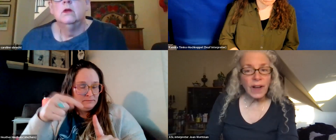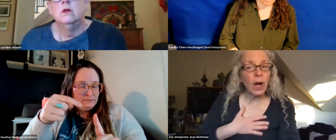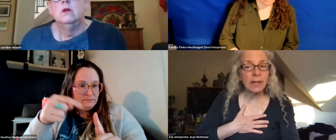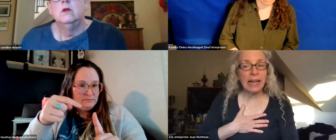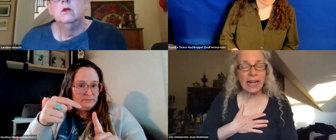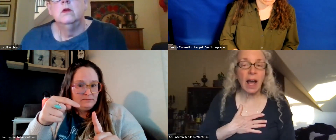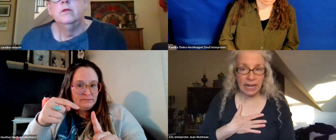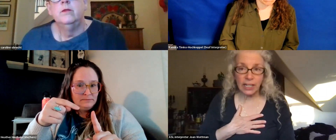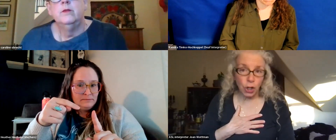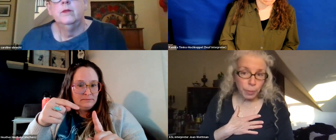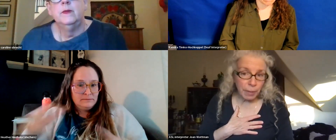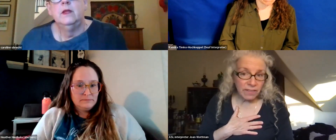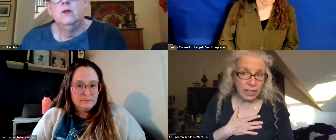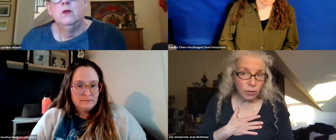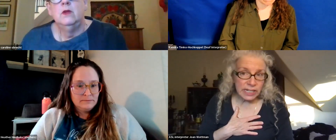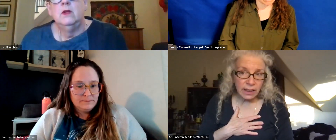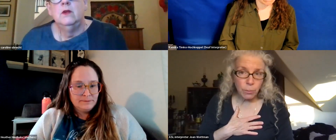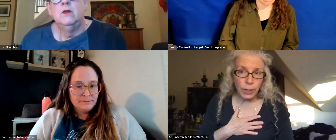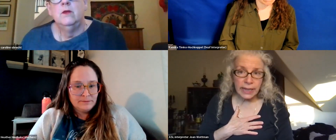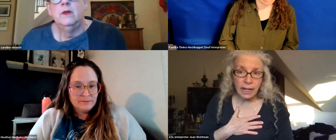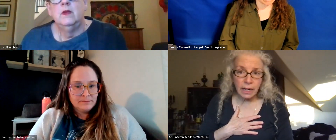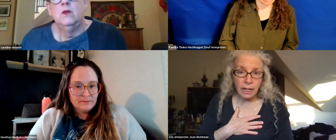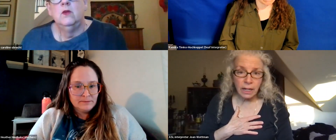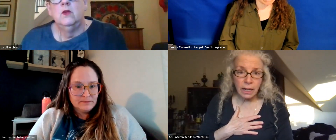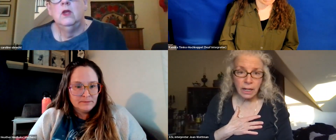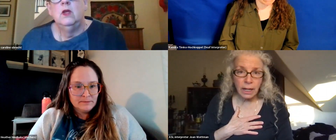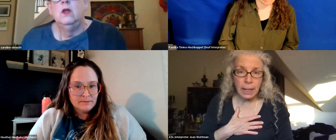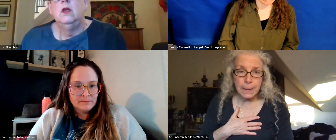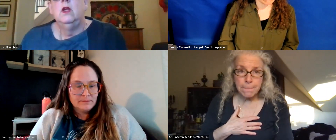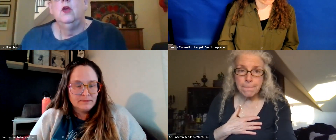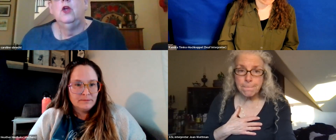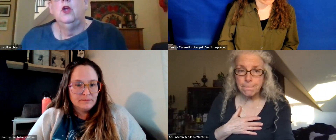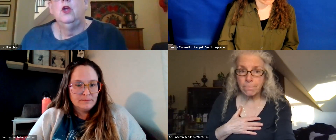So if I want to make a comment, I should open my video. Is that the point then?